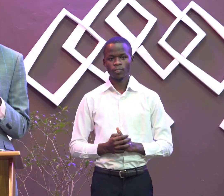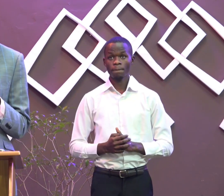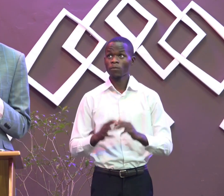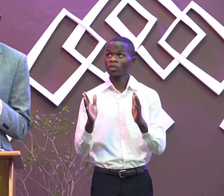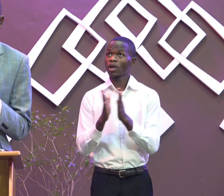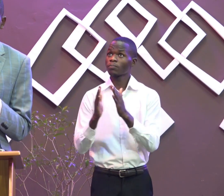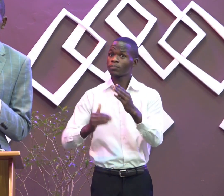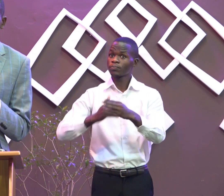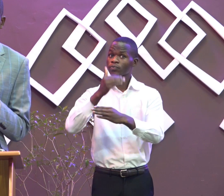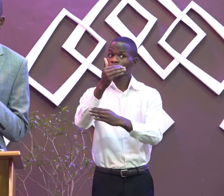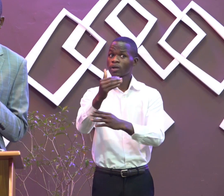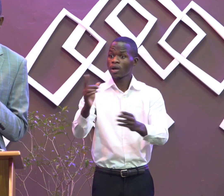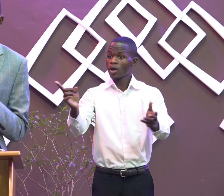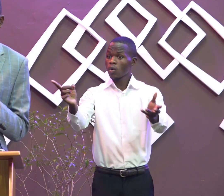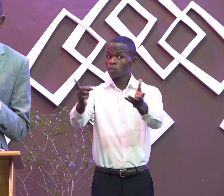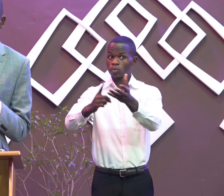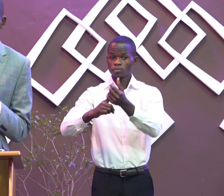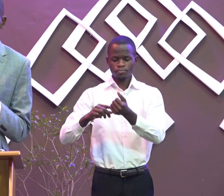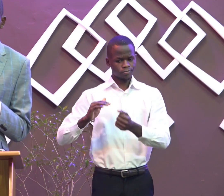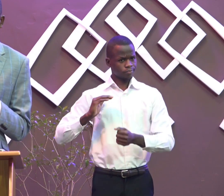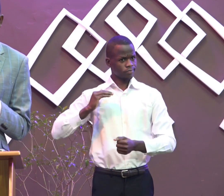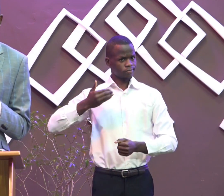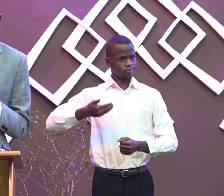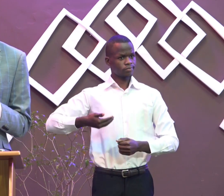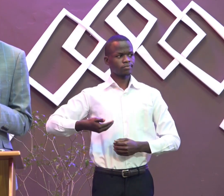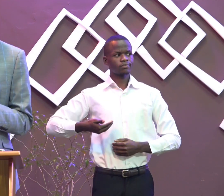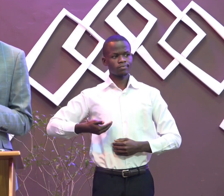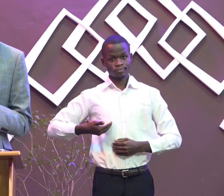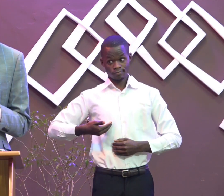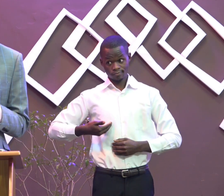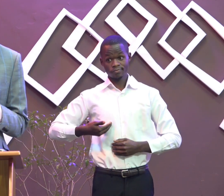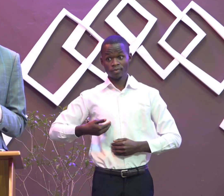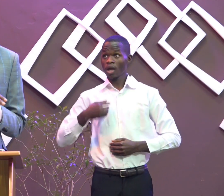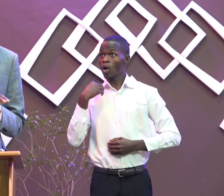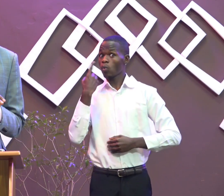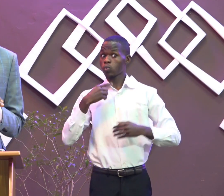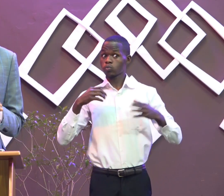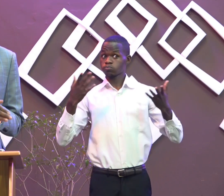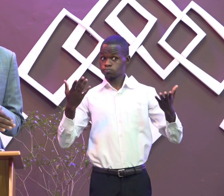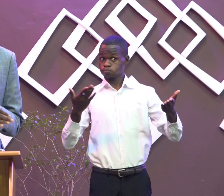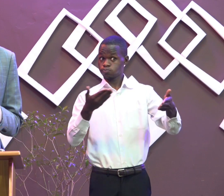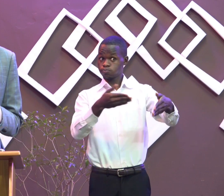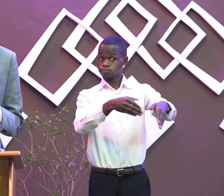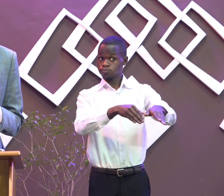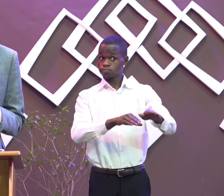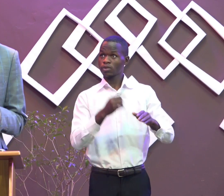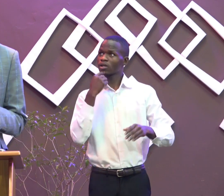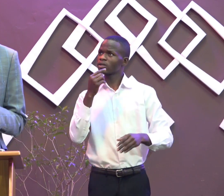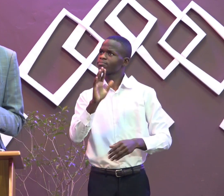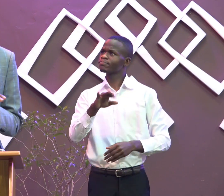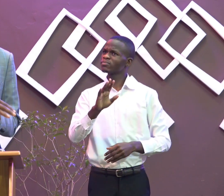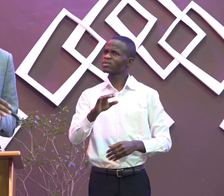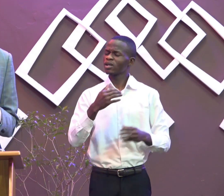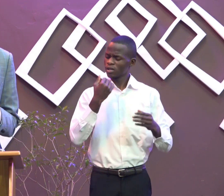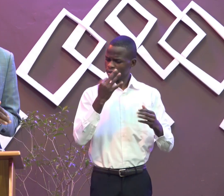Etuna omukyalo omuzira kisa yawummula awo mukibizzaawo kukubaawo n'atugamba nti ku kiraalo njabba waako era